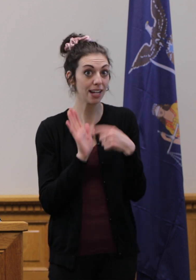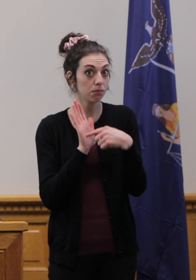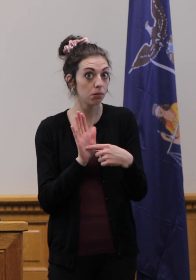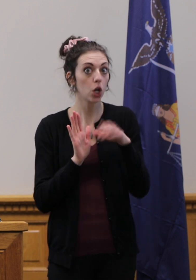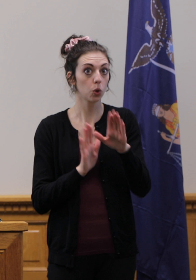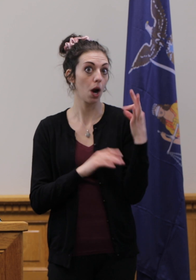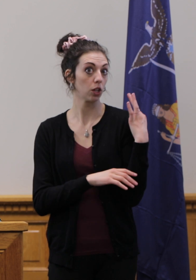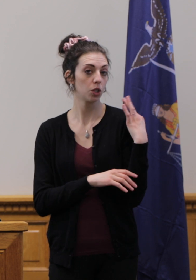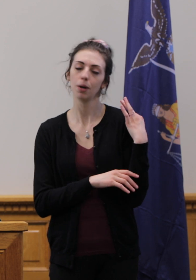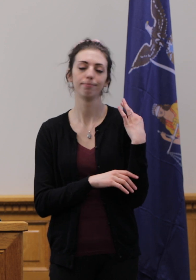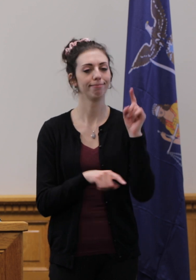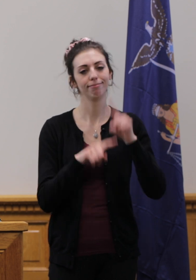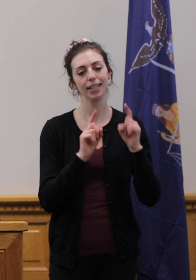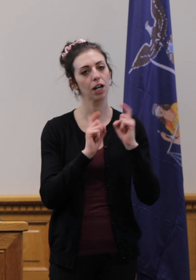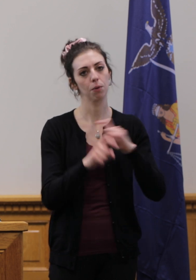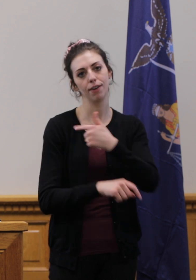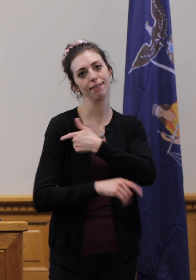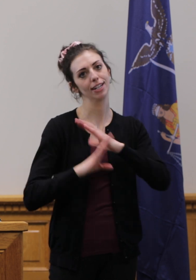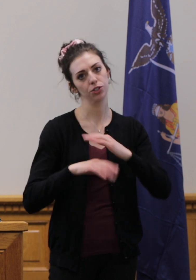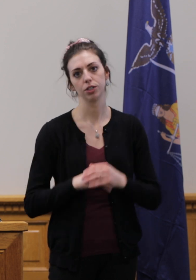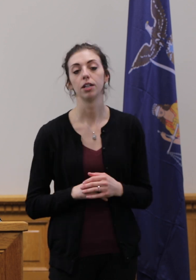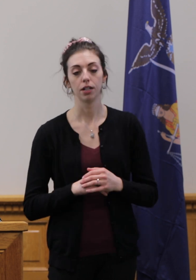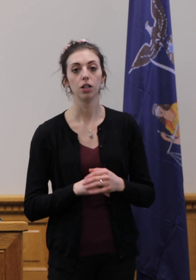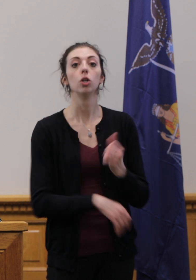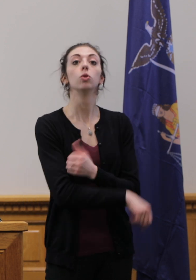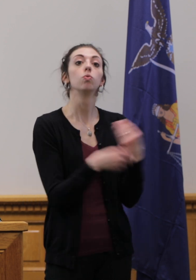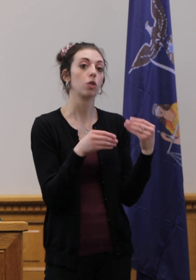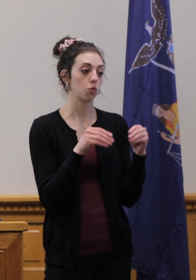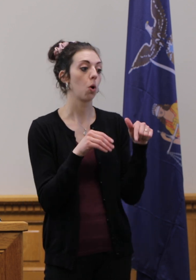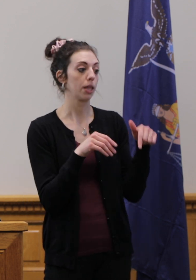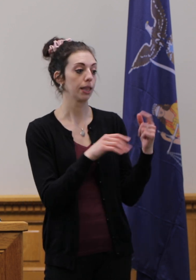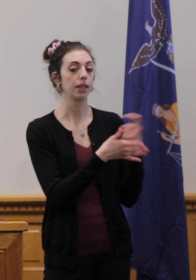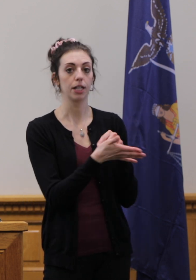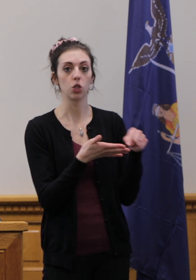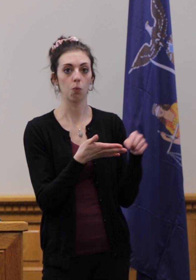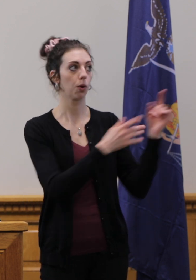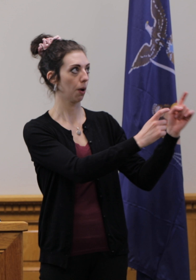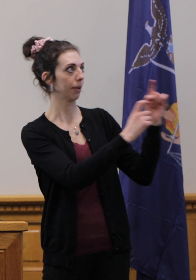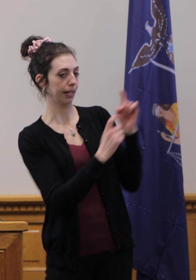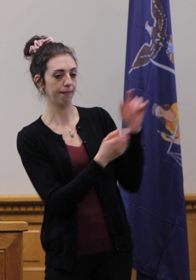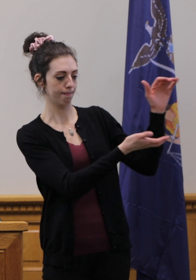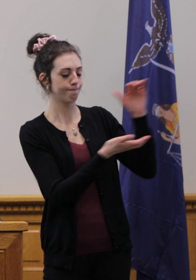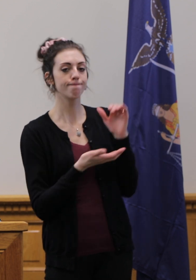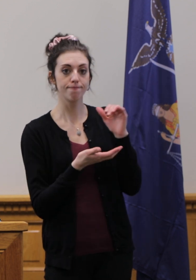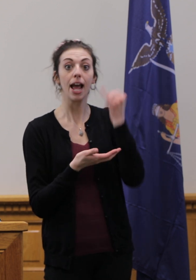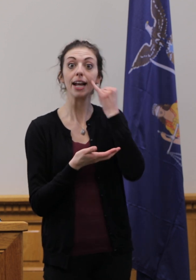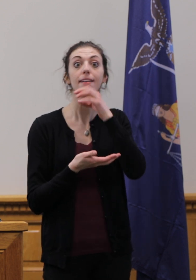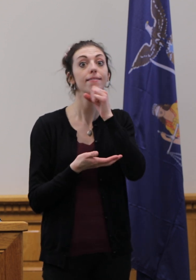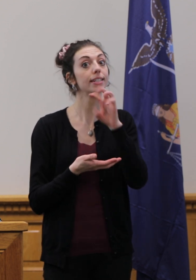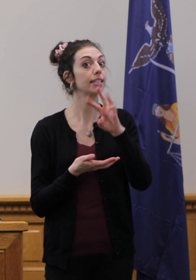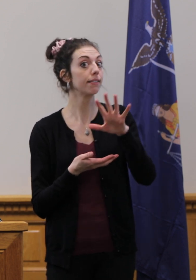be vaccinated. Pharmacies are receiving vaccine this week as well, and those over age 65 should